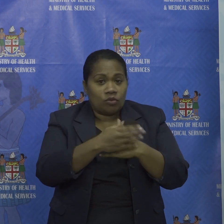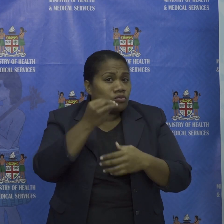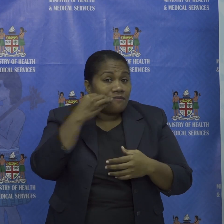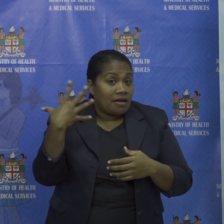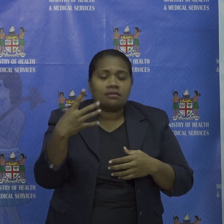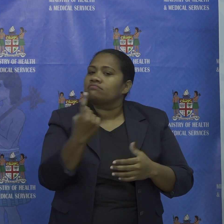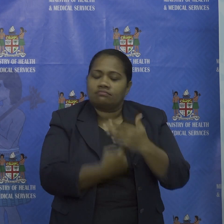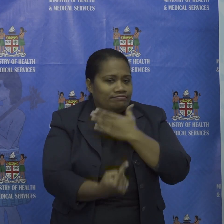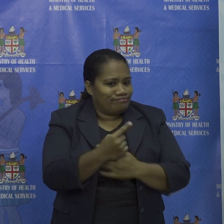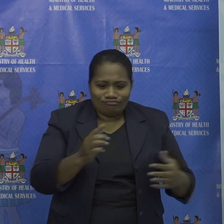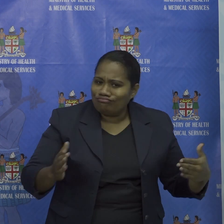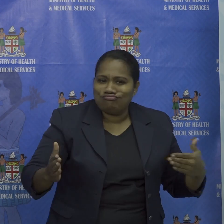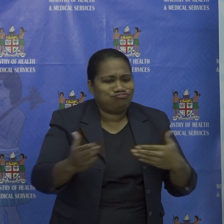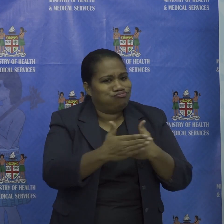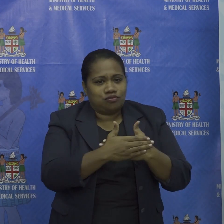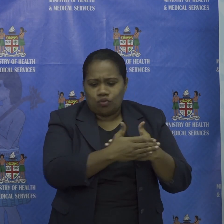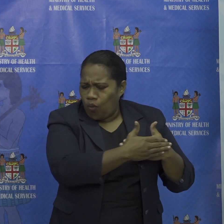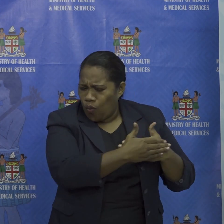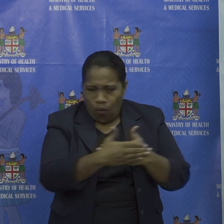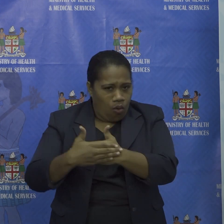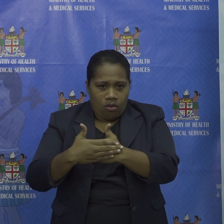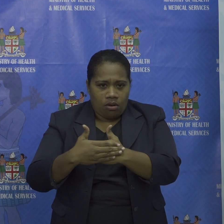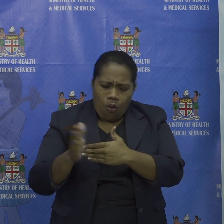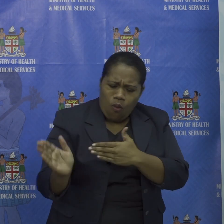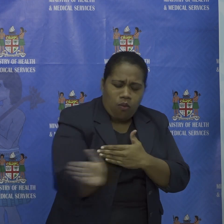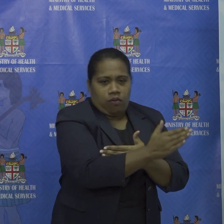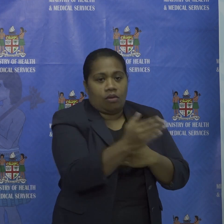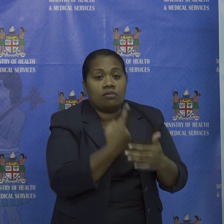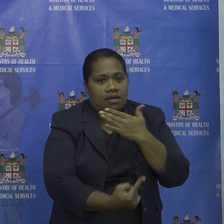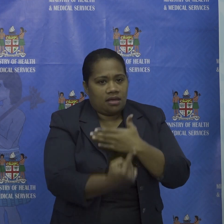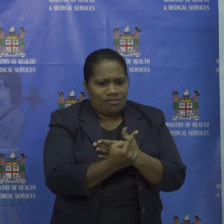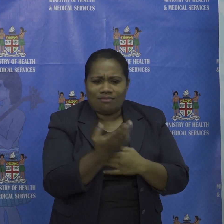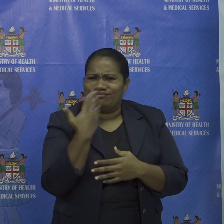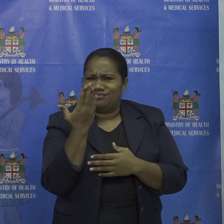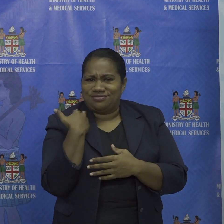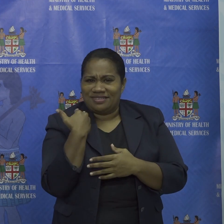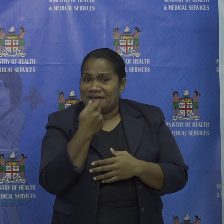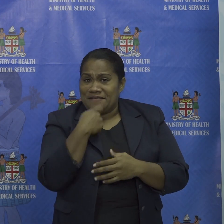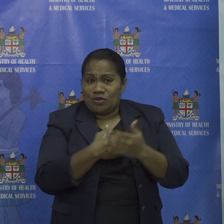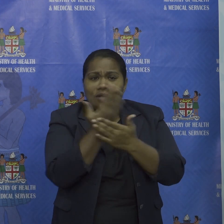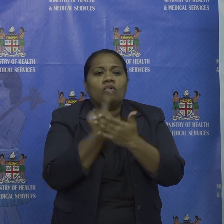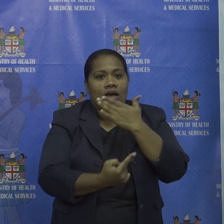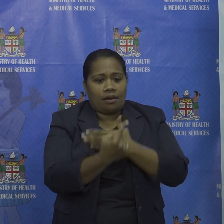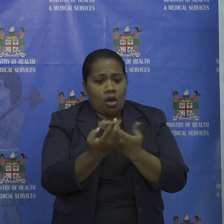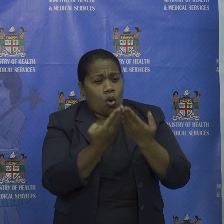As I mentioned over the past few days, lockdown is a measure of last resort.